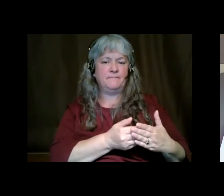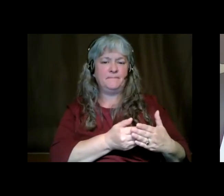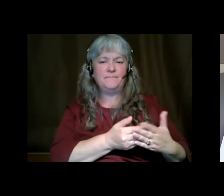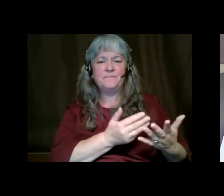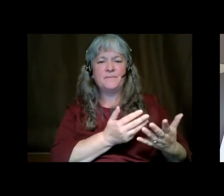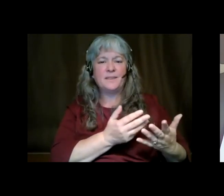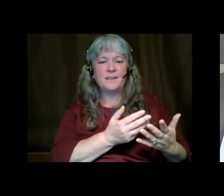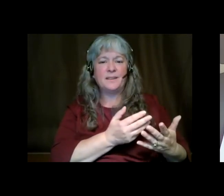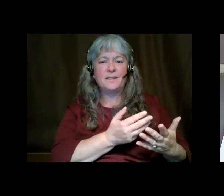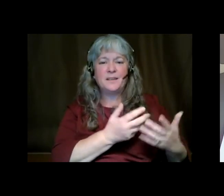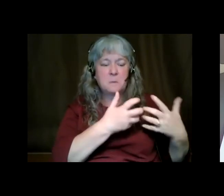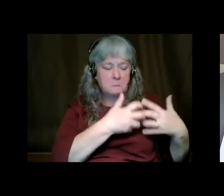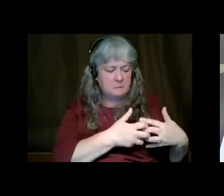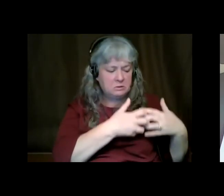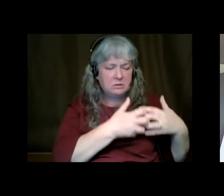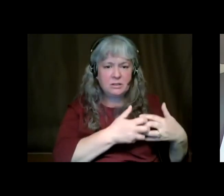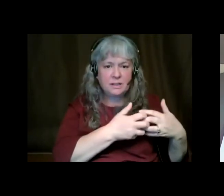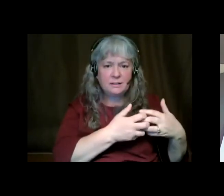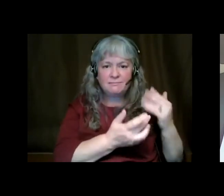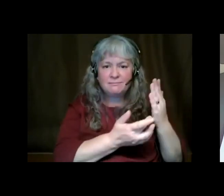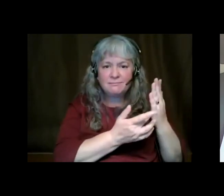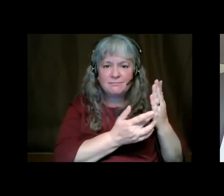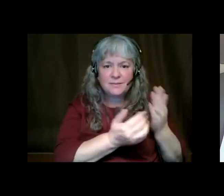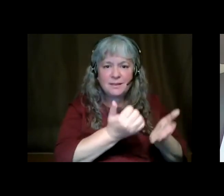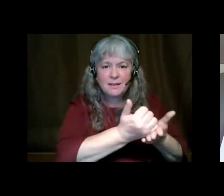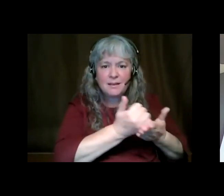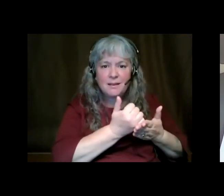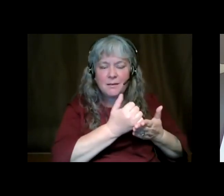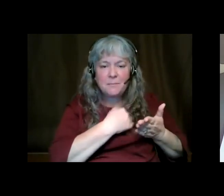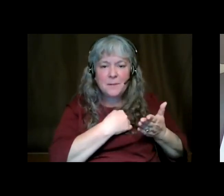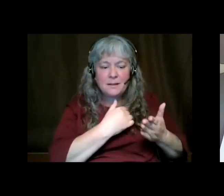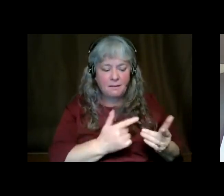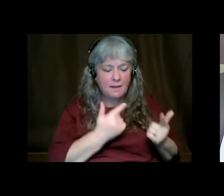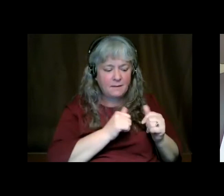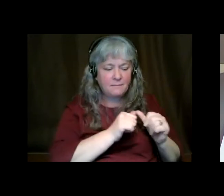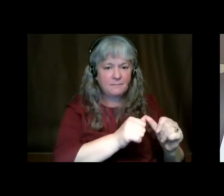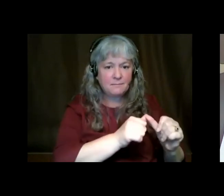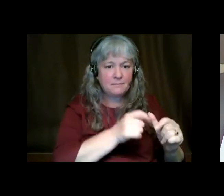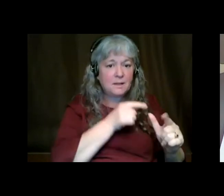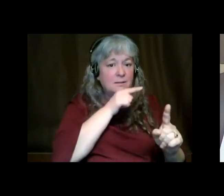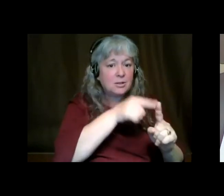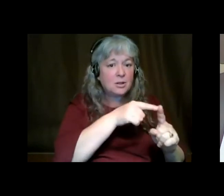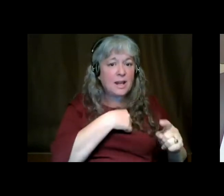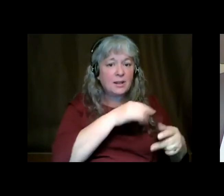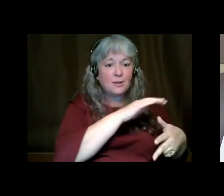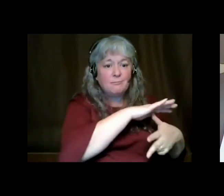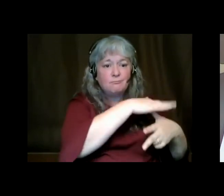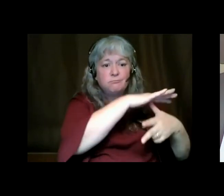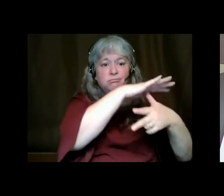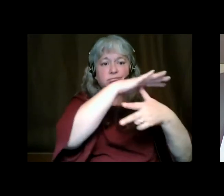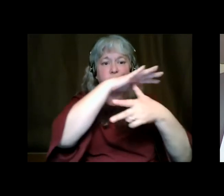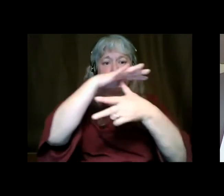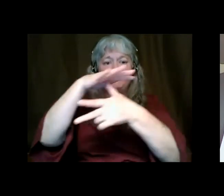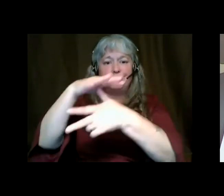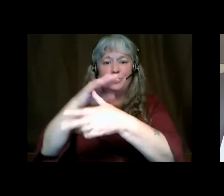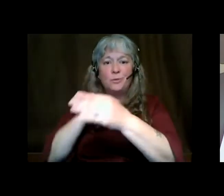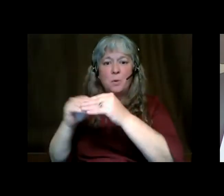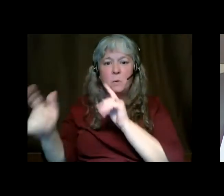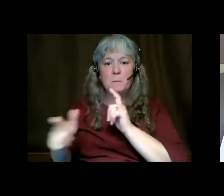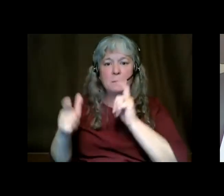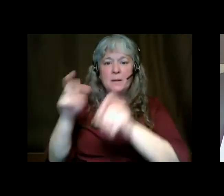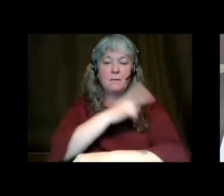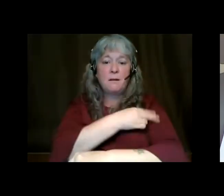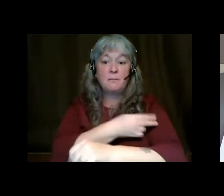me alive until I could be life flighted to a bigger hospital. And then from there,